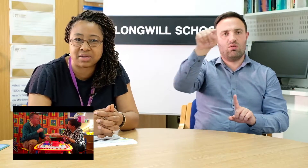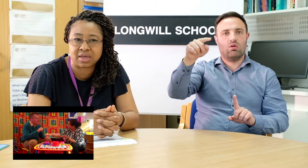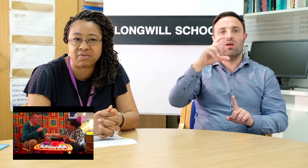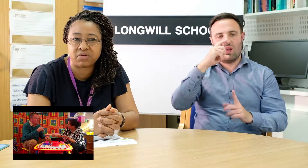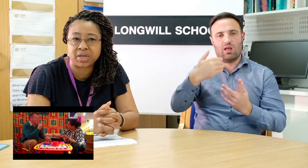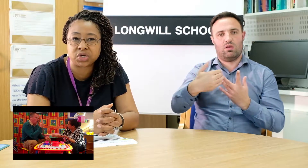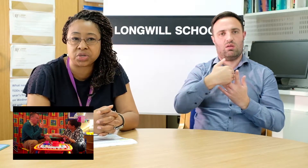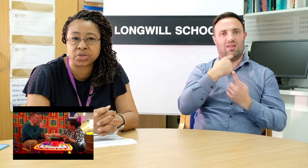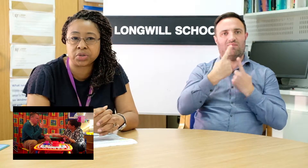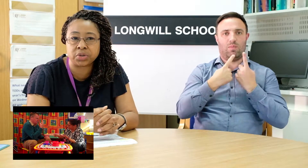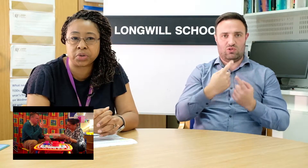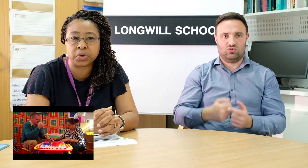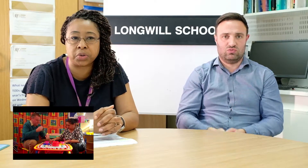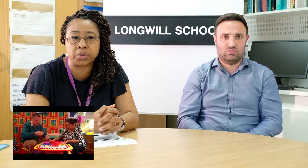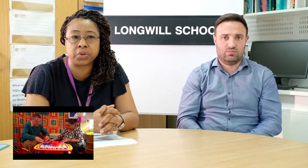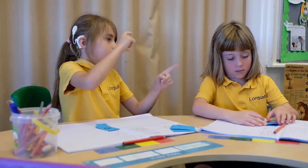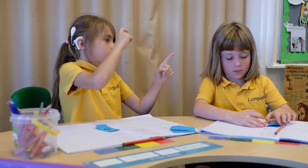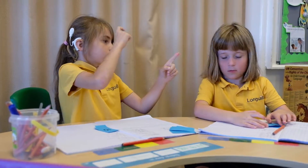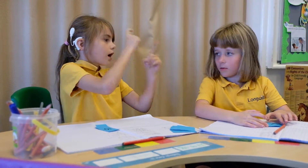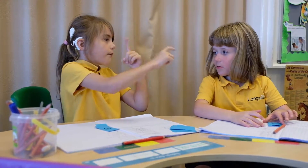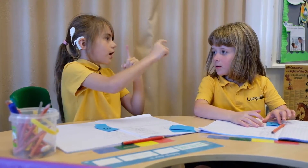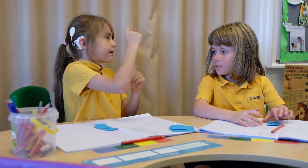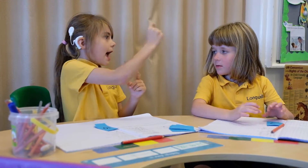have access to that information.